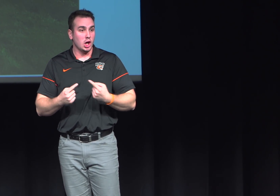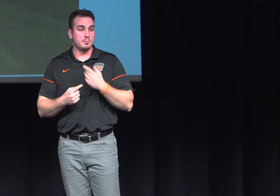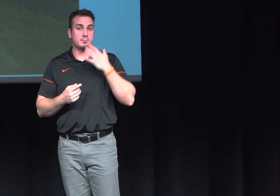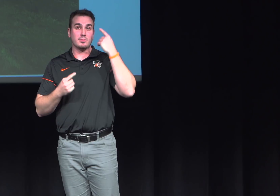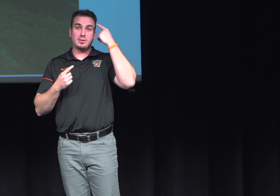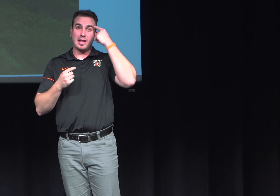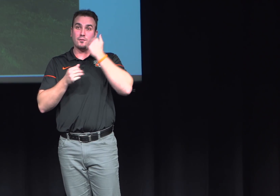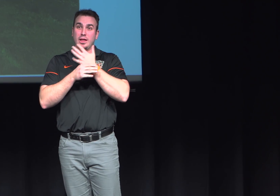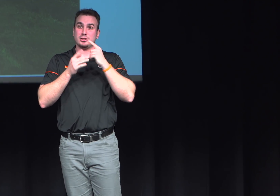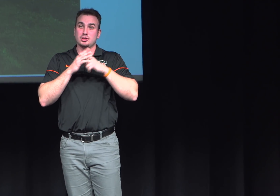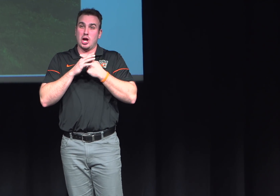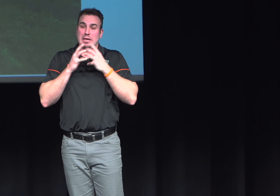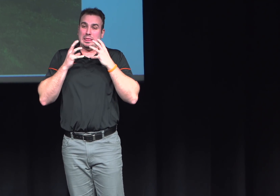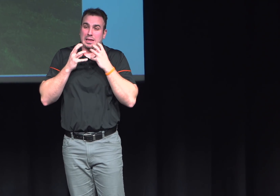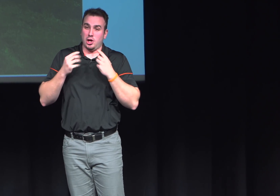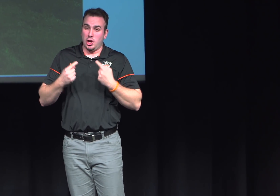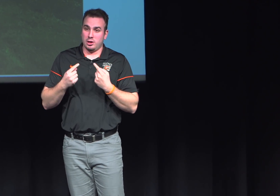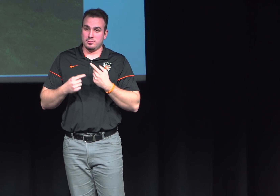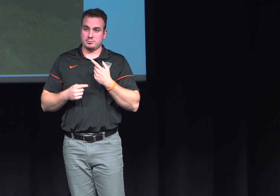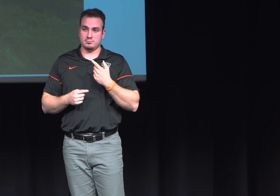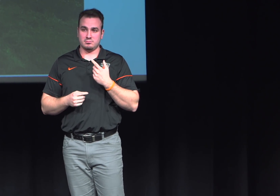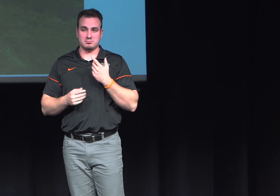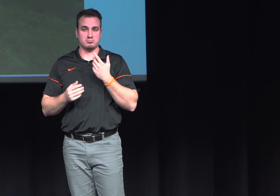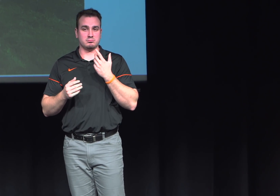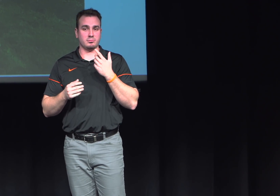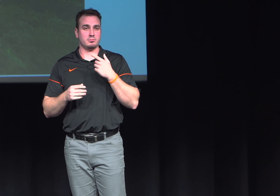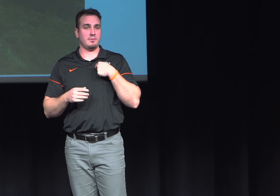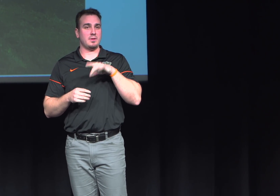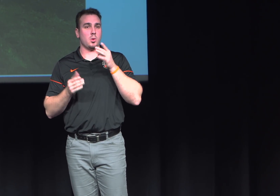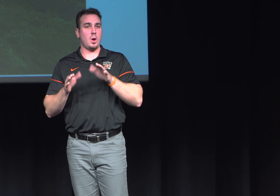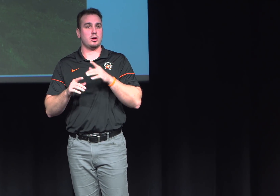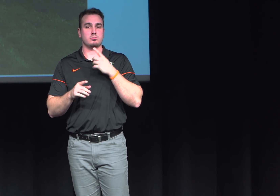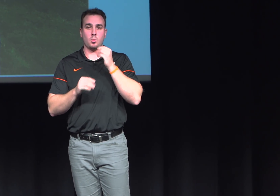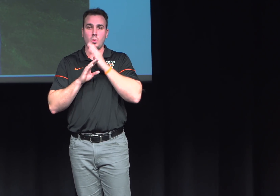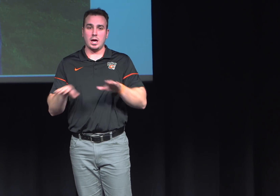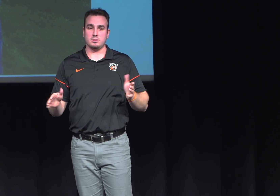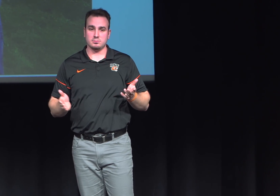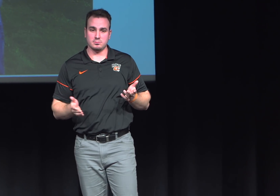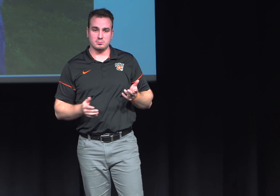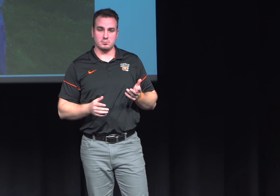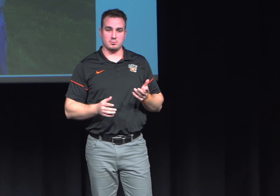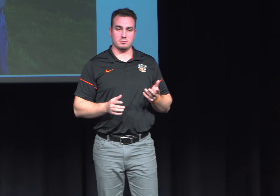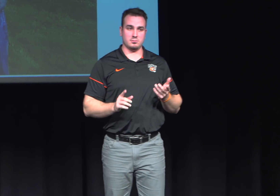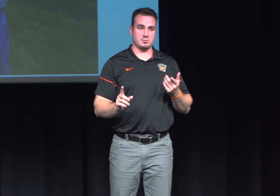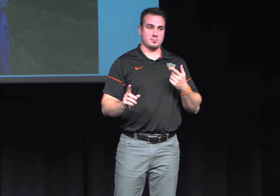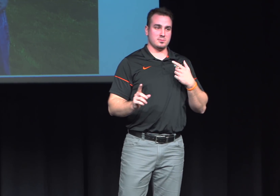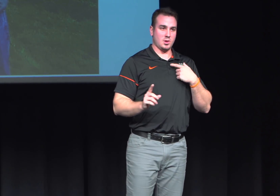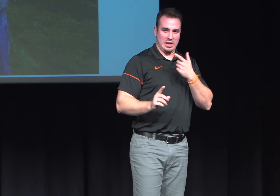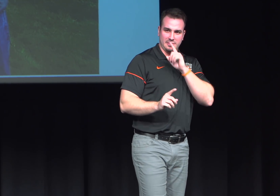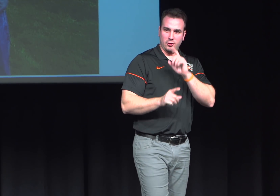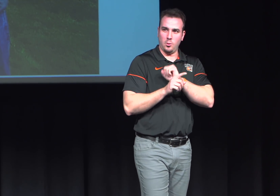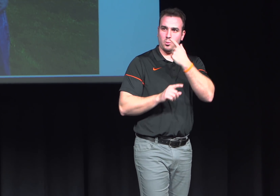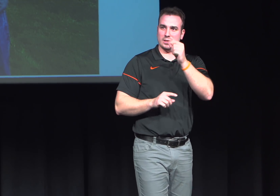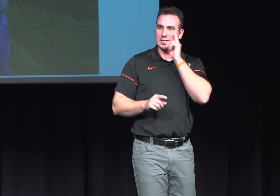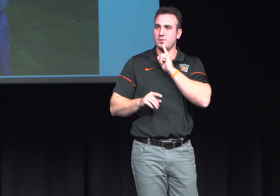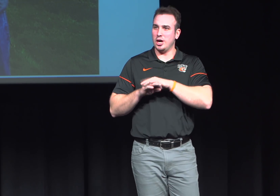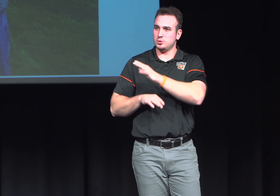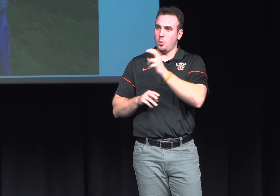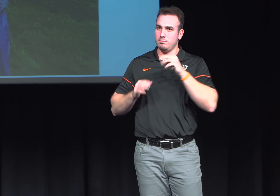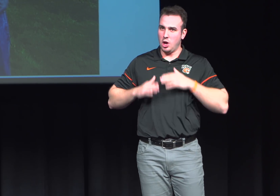starts to hurt, everything in his mind really just goes quiet. He literally just went deaf on